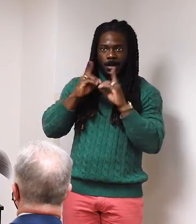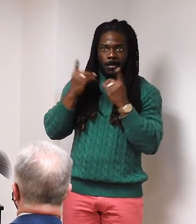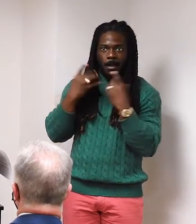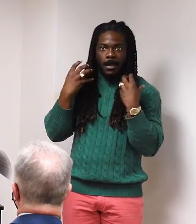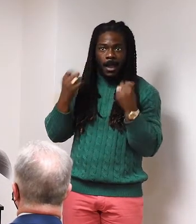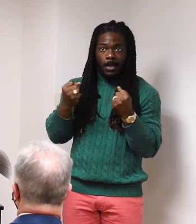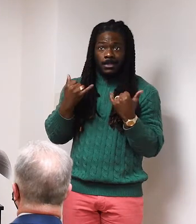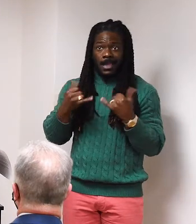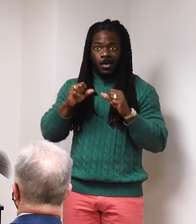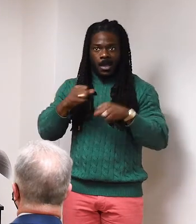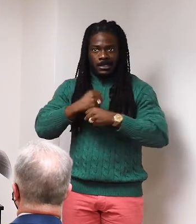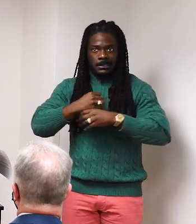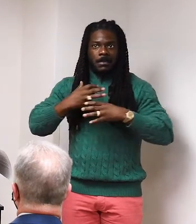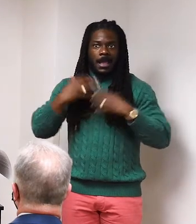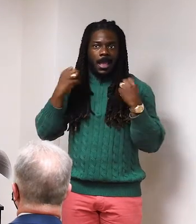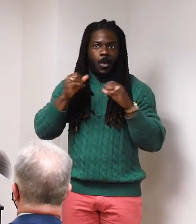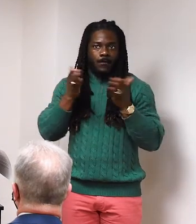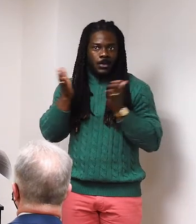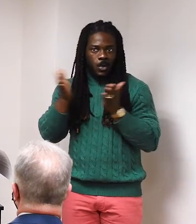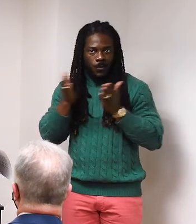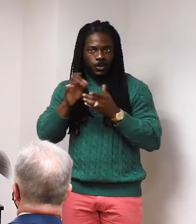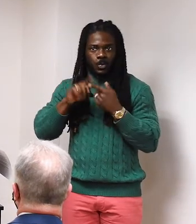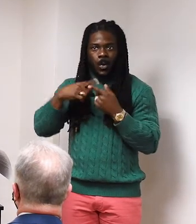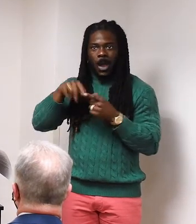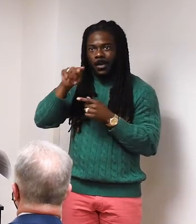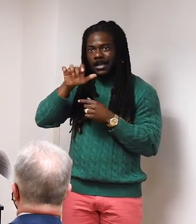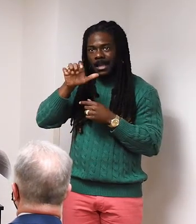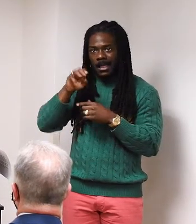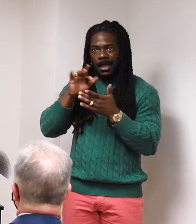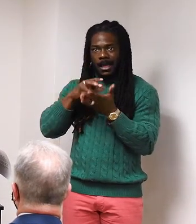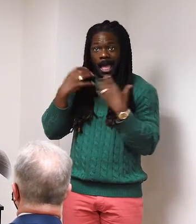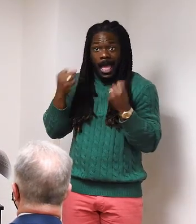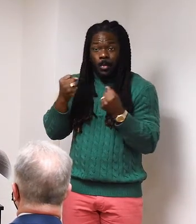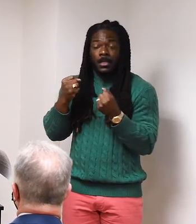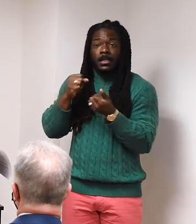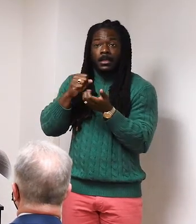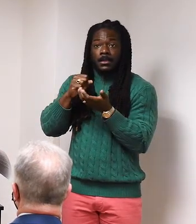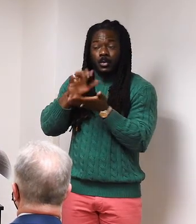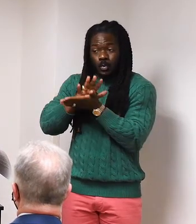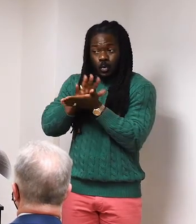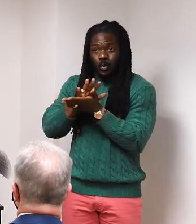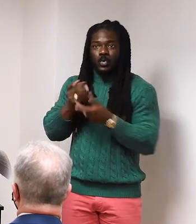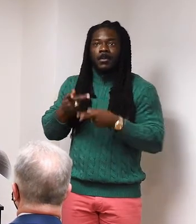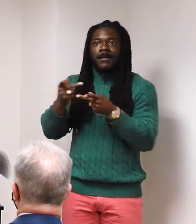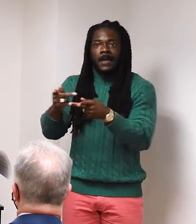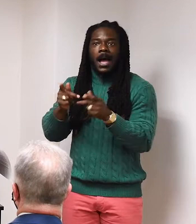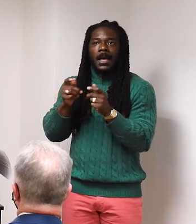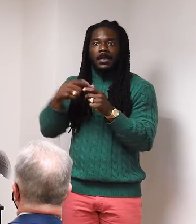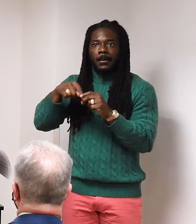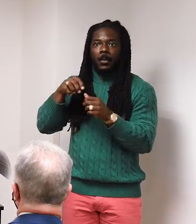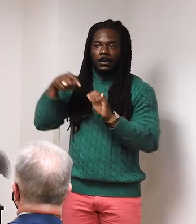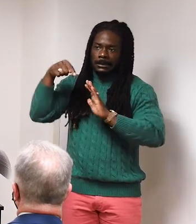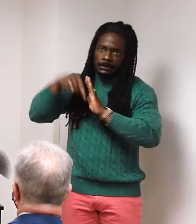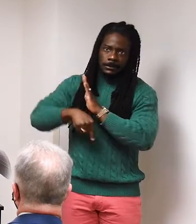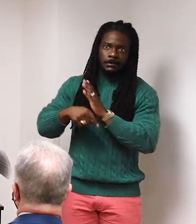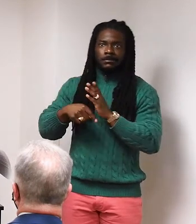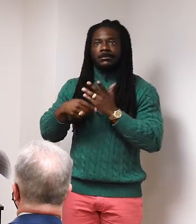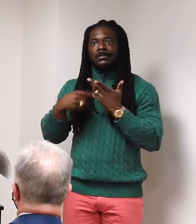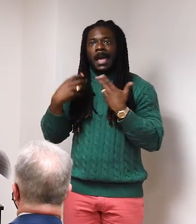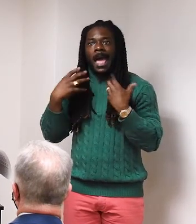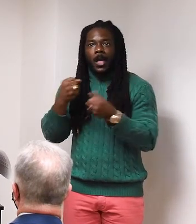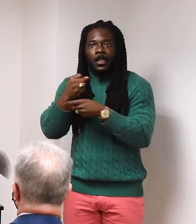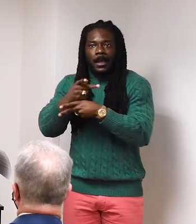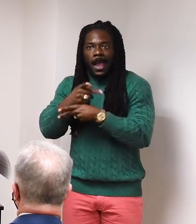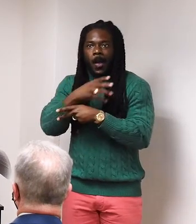to expand health services at our telemedicine schools to provide students with comprehensive preventative health care